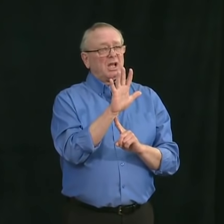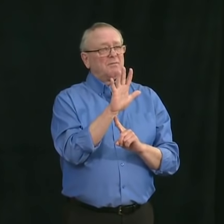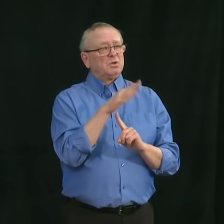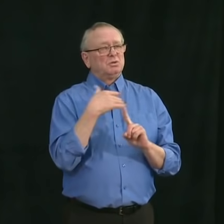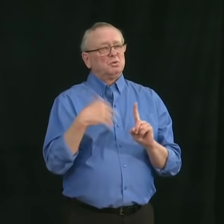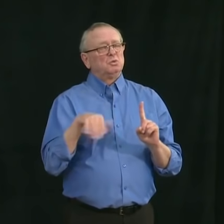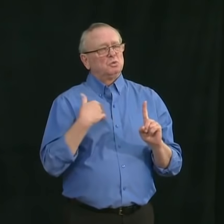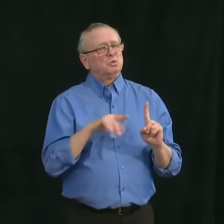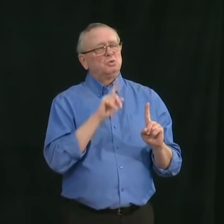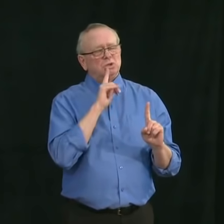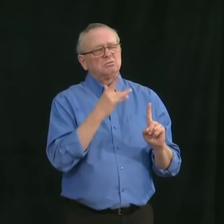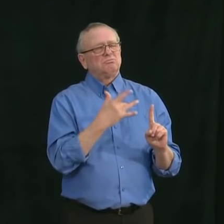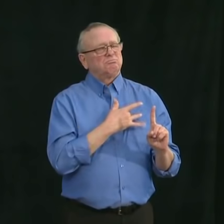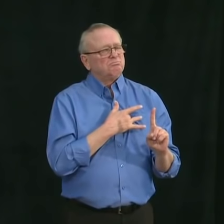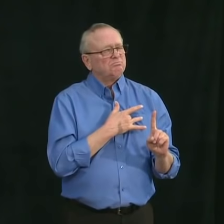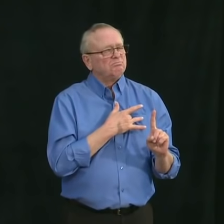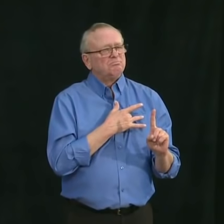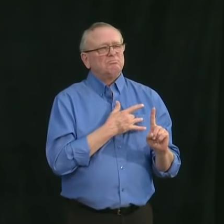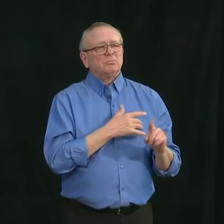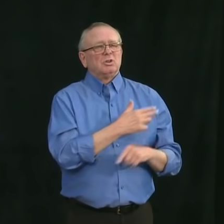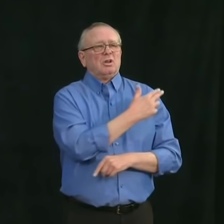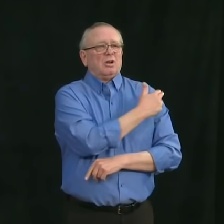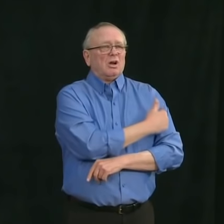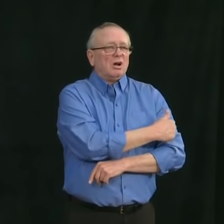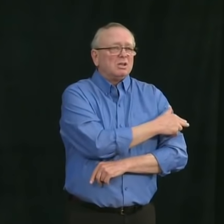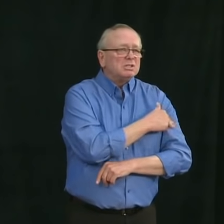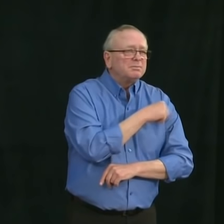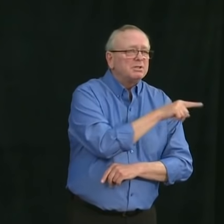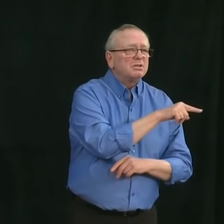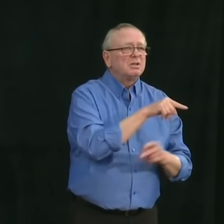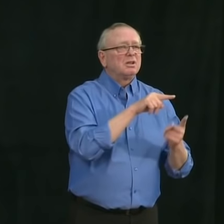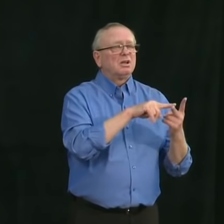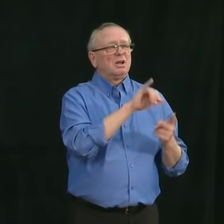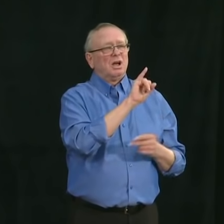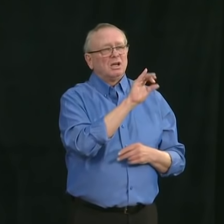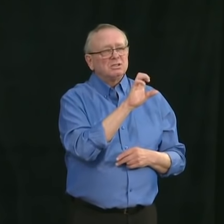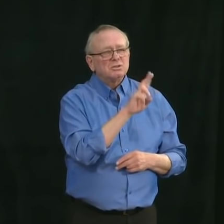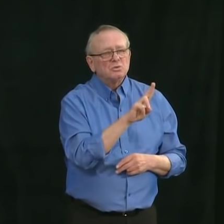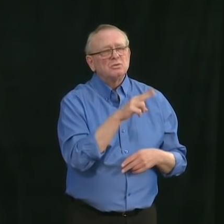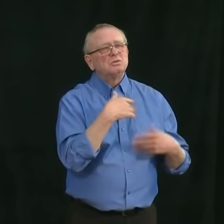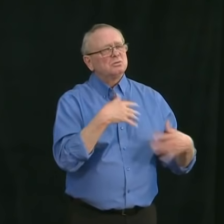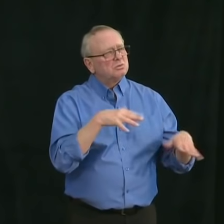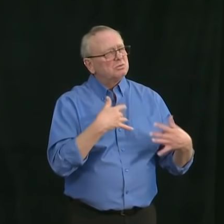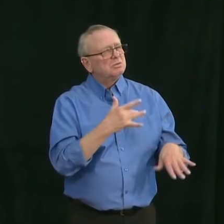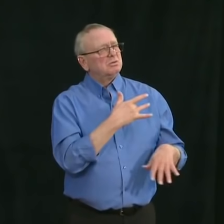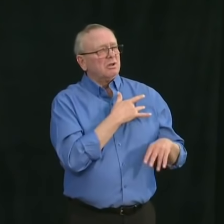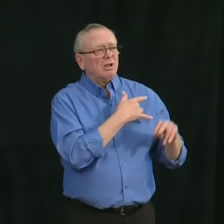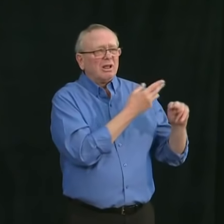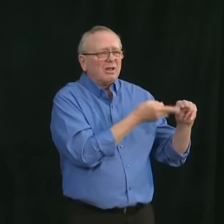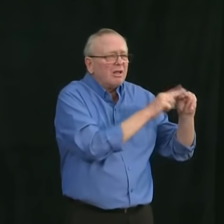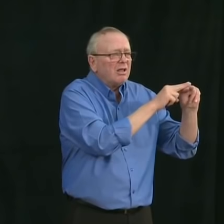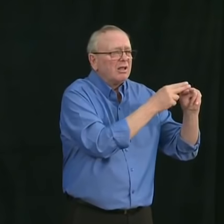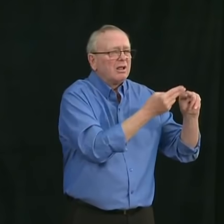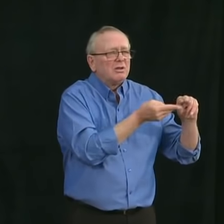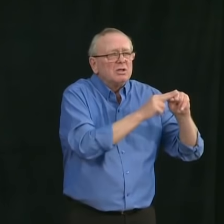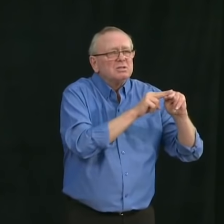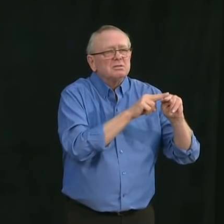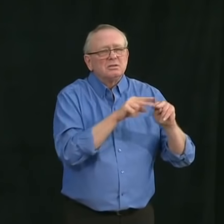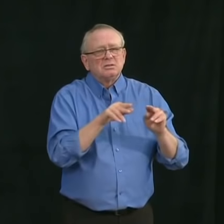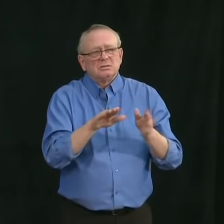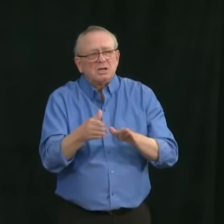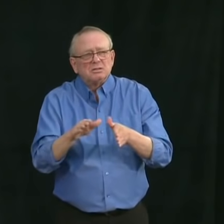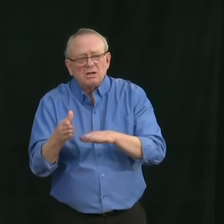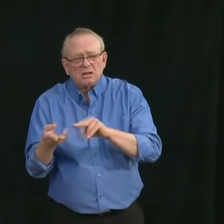those in ICU and hospital, where numbers of those needing hospital treatment has increased over the past few days. These